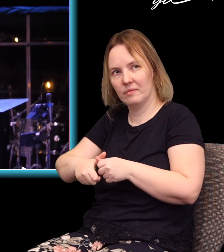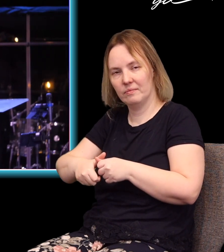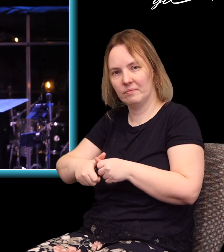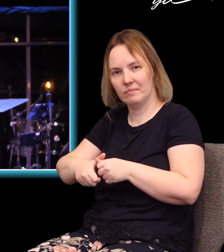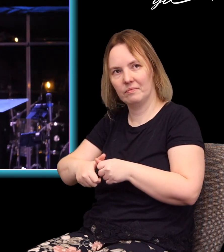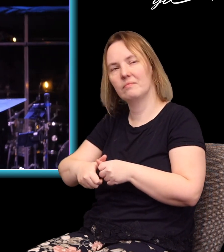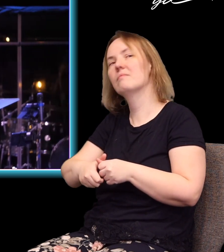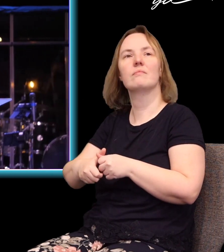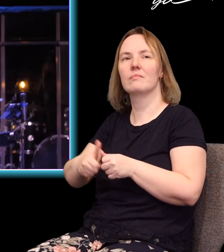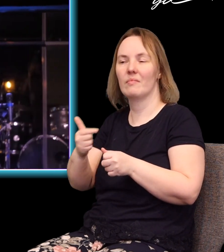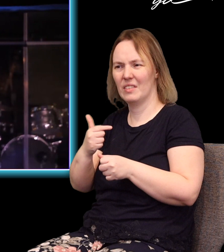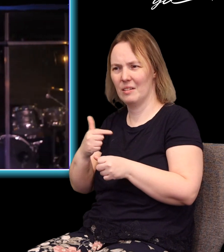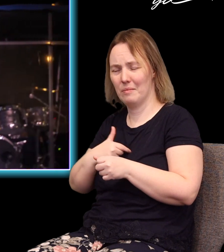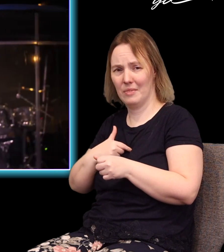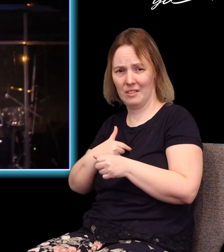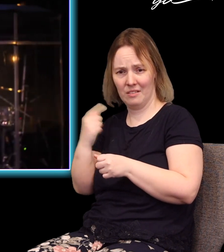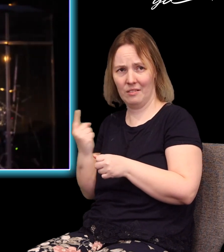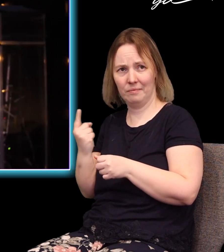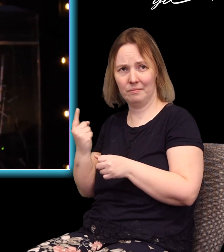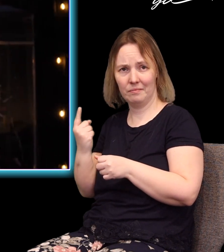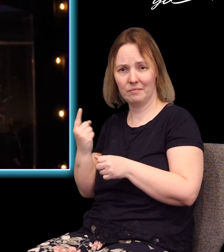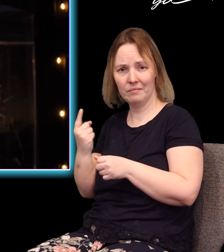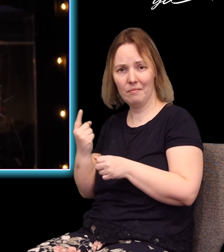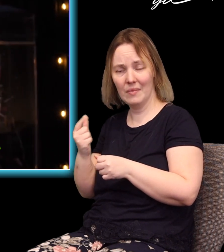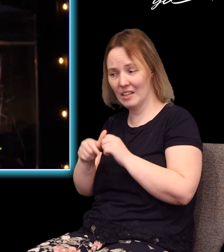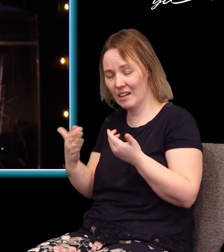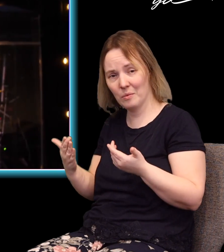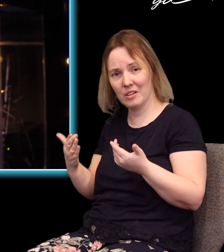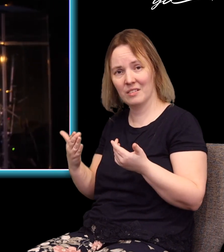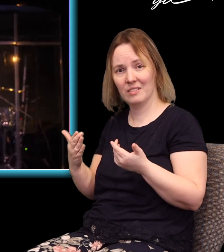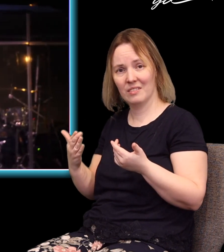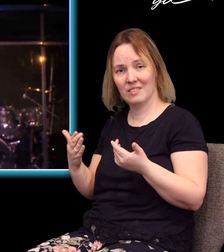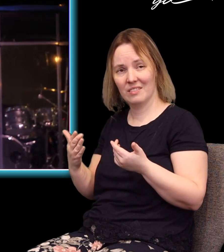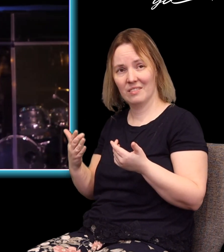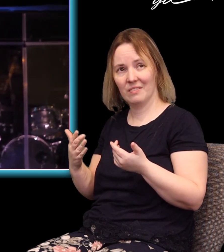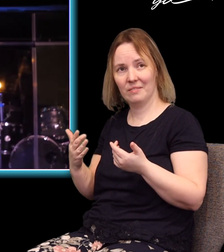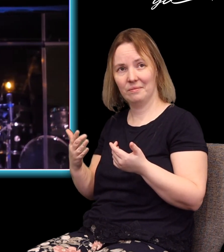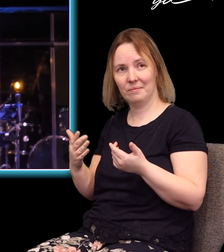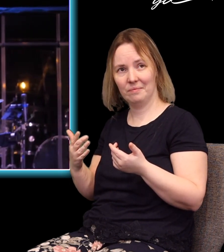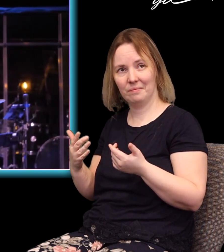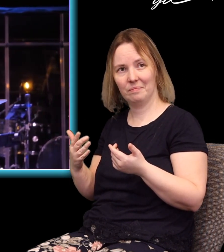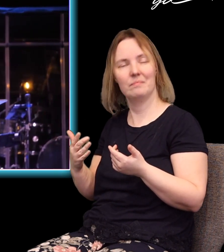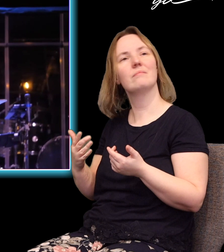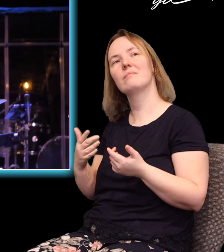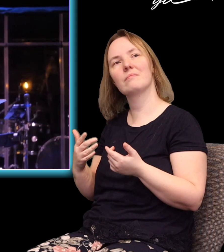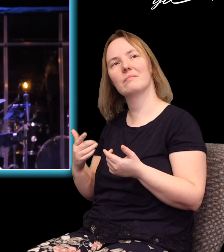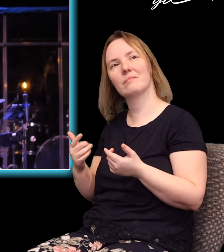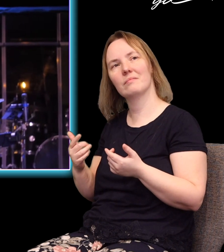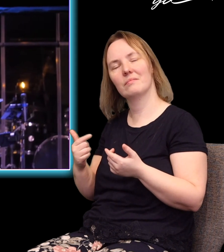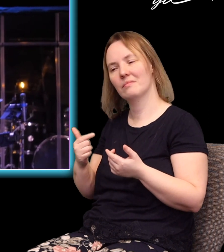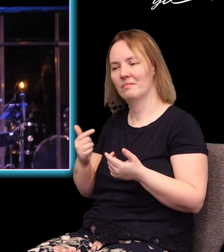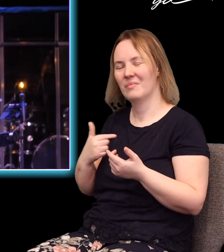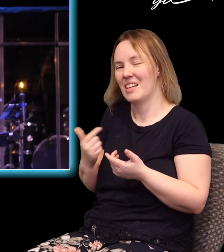Am I the only one? I mean, confession's good for the soul, but any of you ever deal with that kind of stuff? Yeah, I know. And some of you are real spiritual. No, I can't relate. I've been walking with the